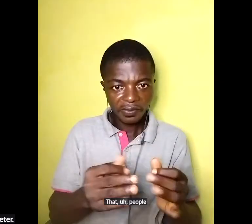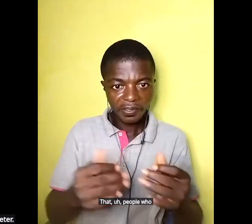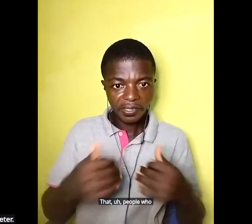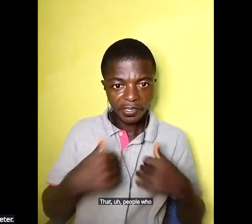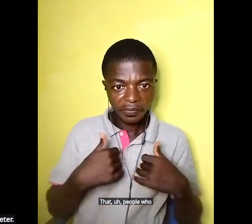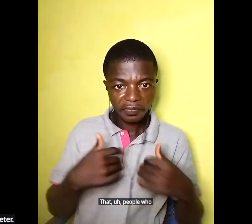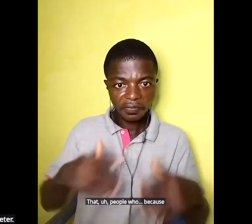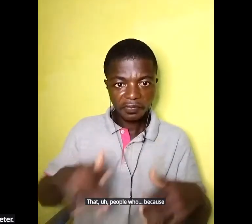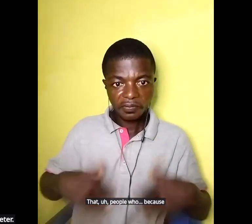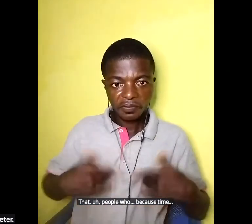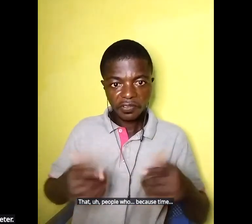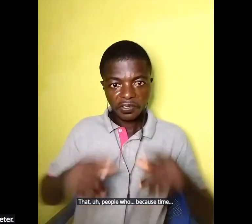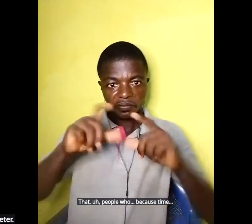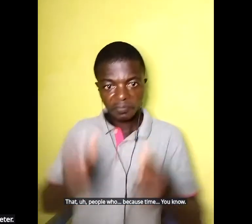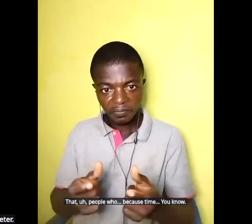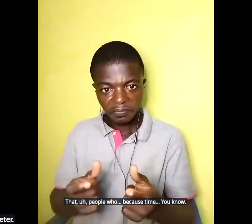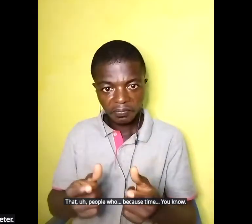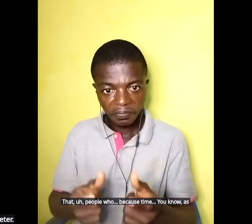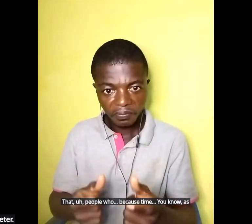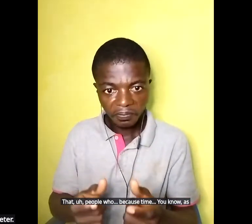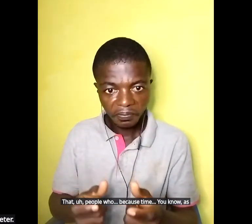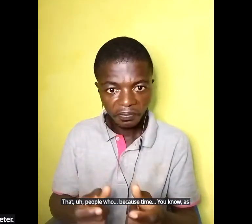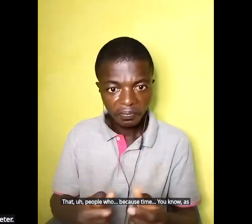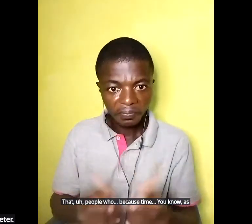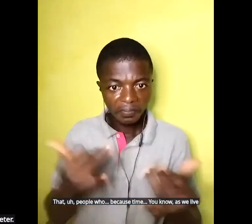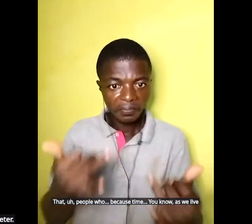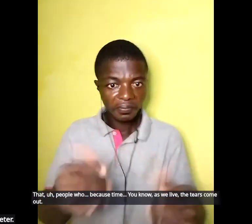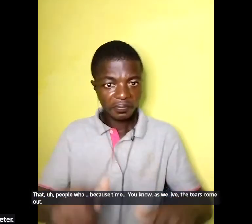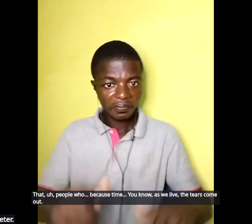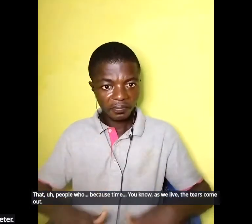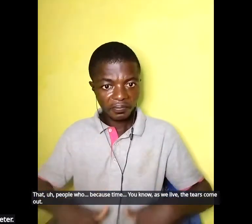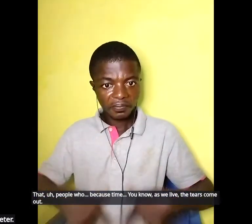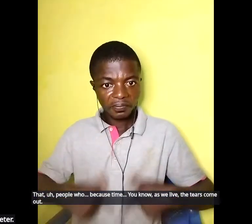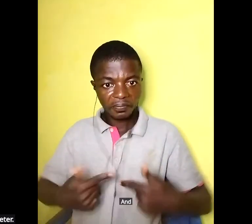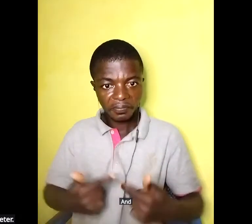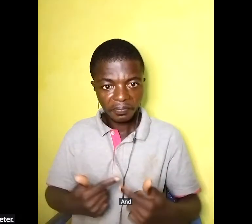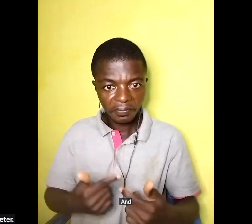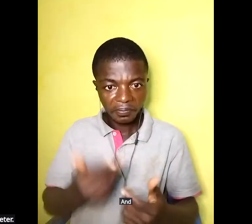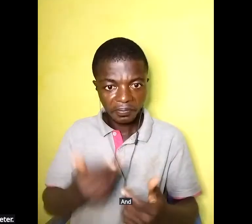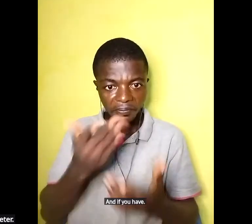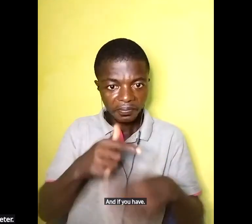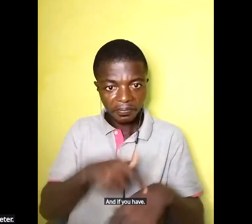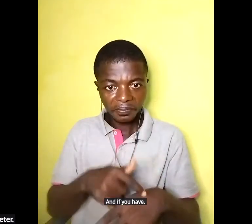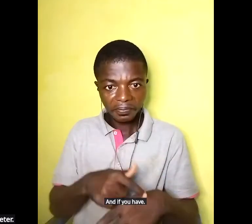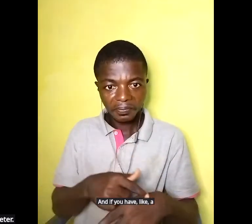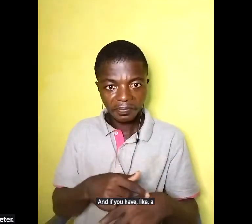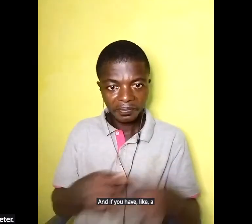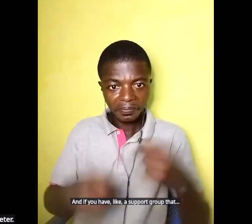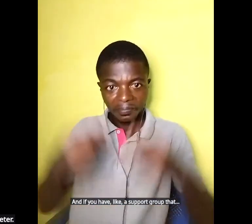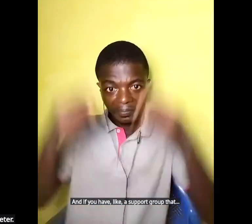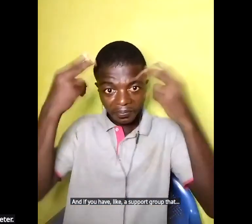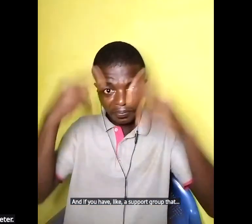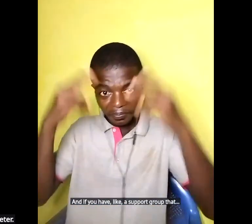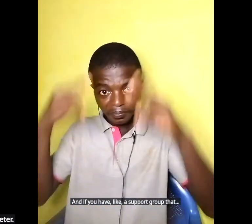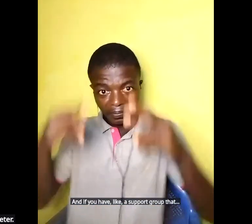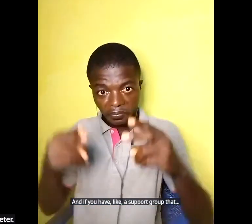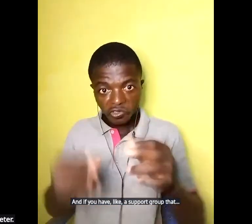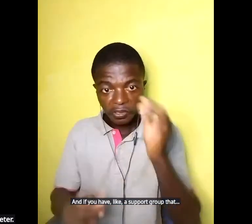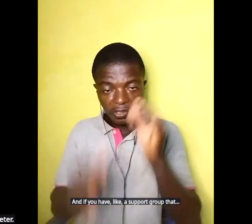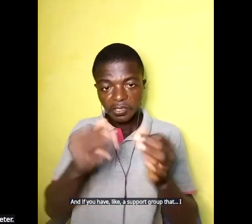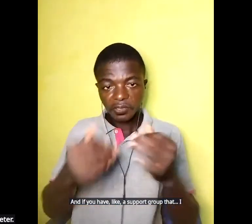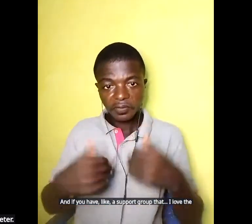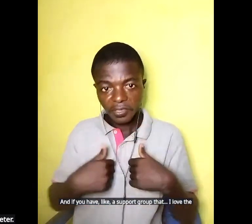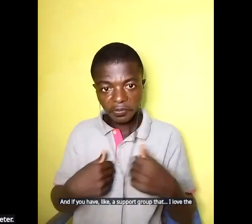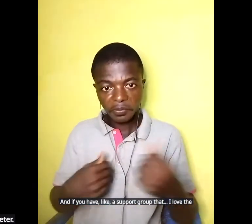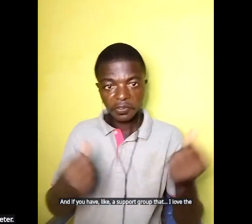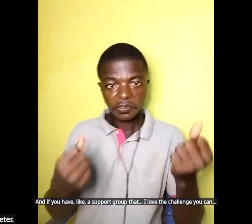because time, as we live, things come out. And if you have like a support group that you have a challenge, you